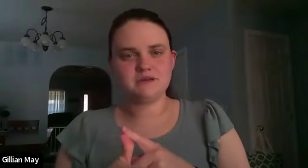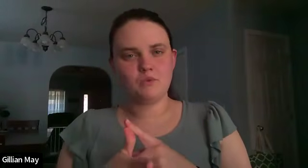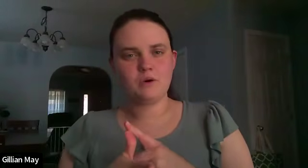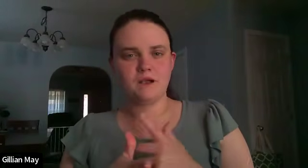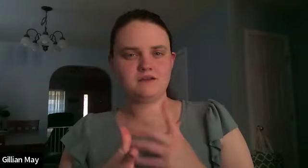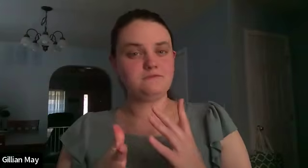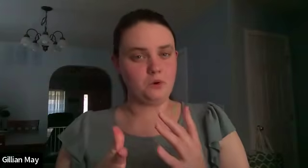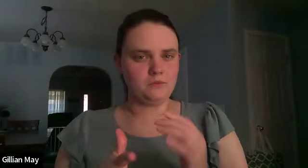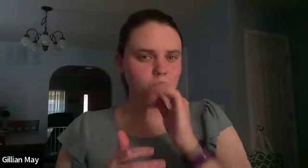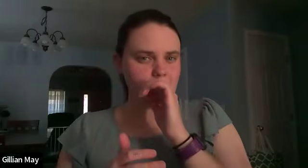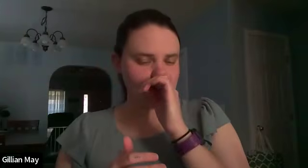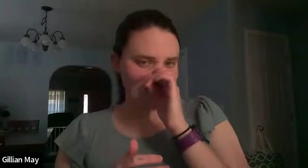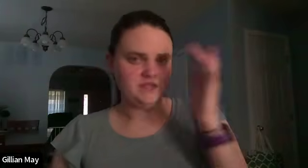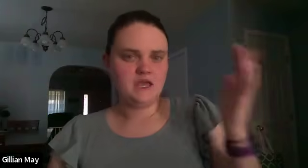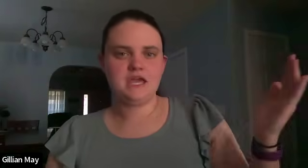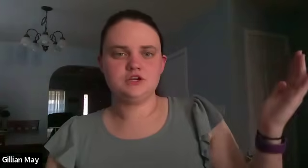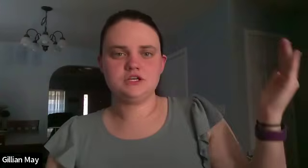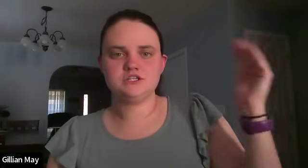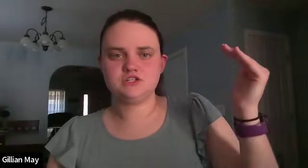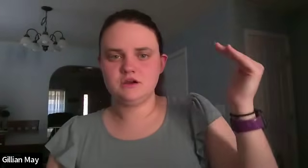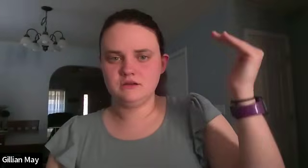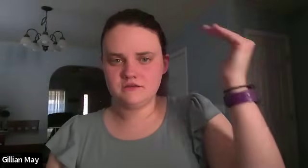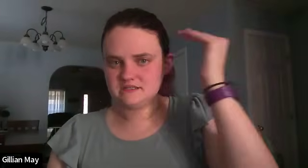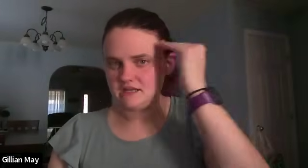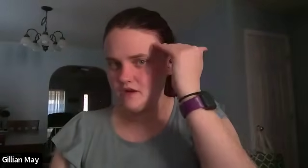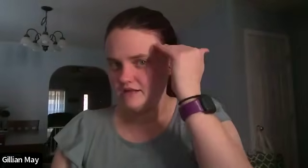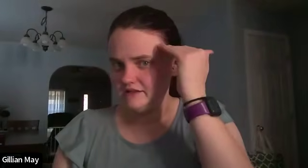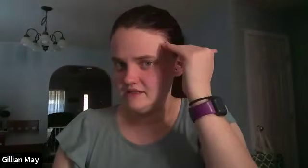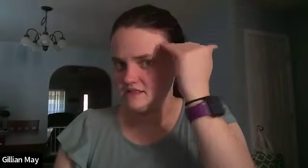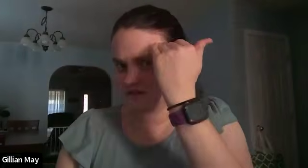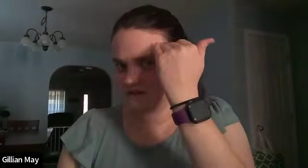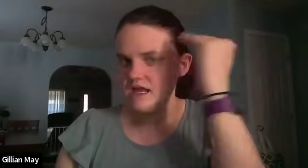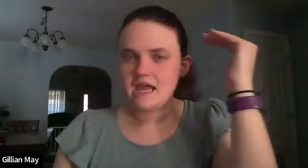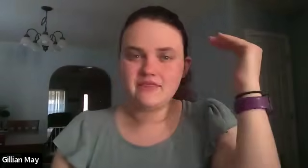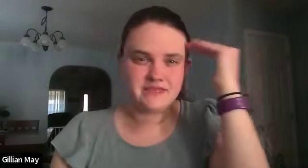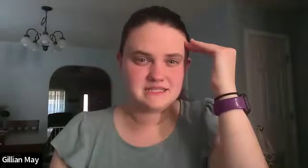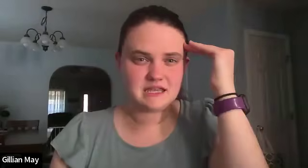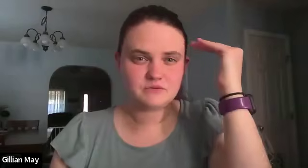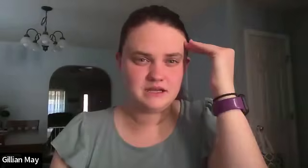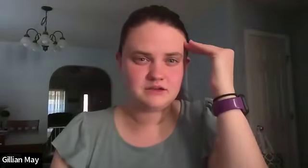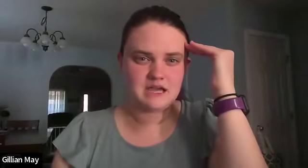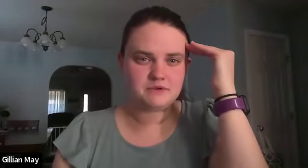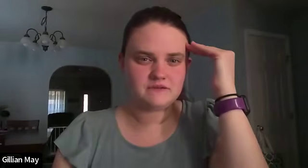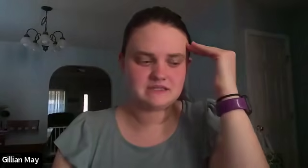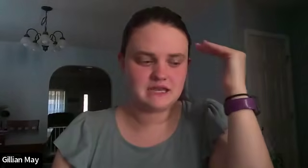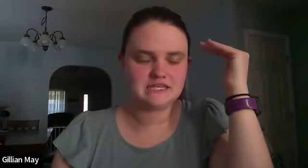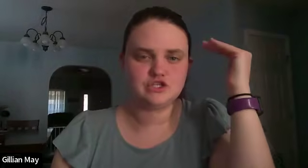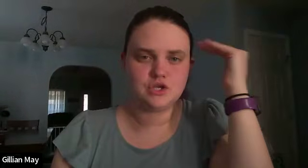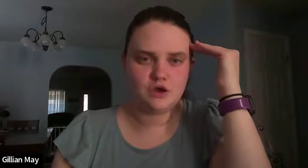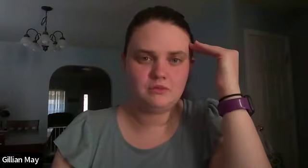is the more kind of formal why. And you're going to start at the side of your head like this. And this sign right here, tapping on the side, is no,